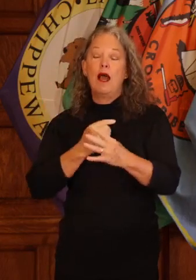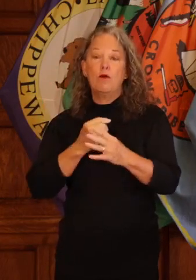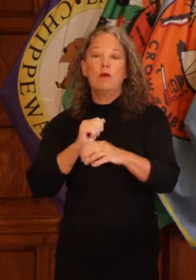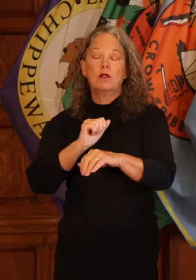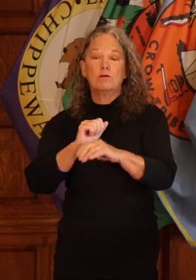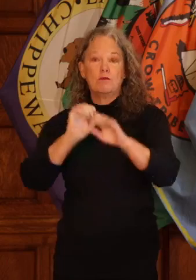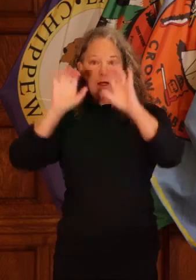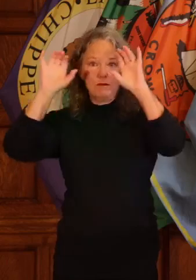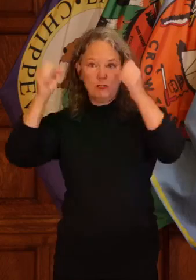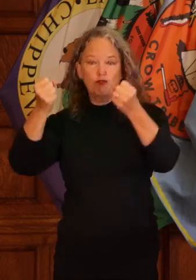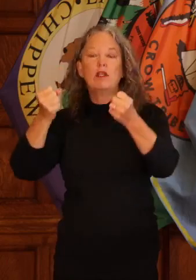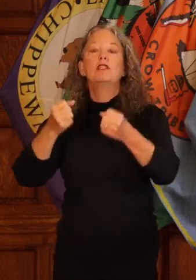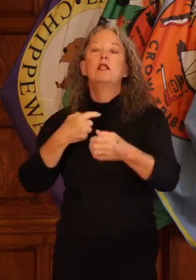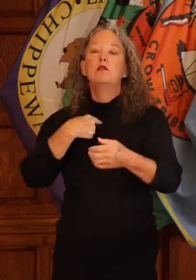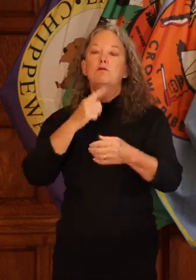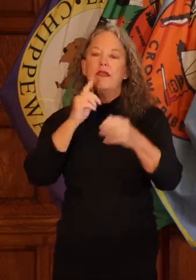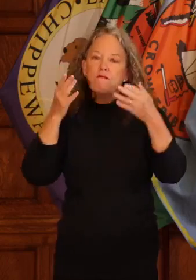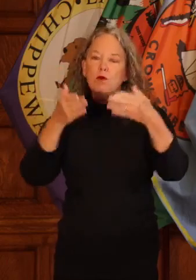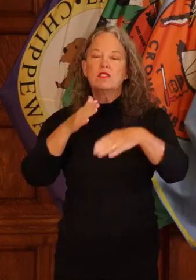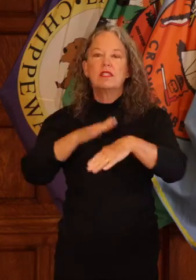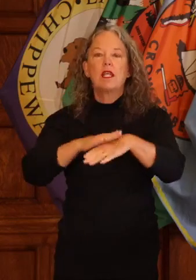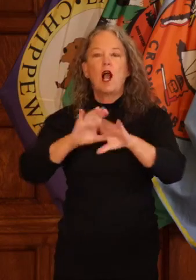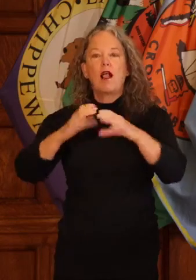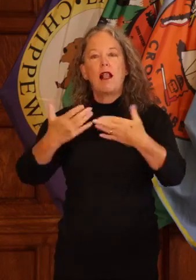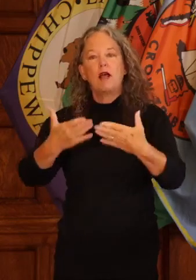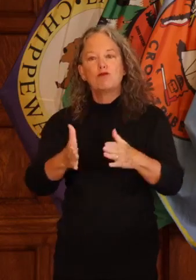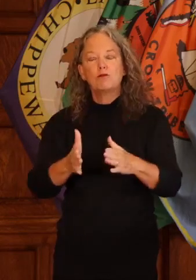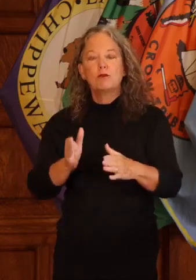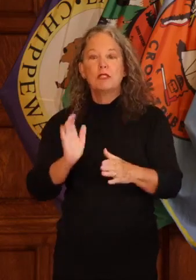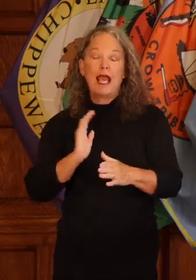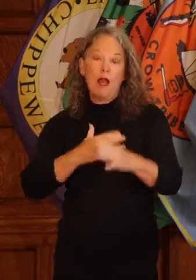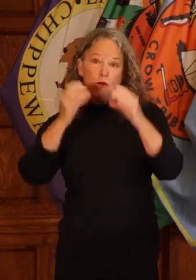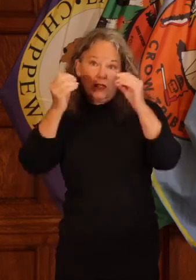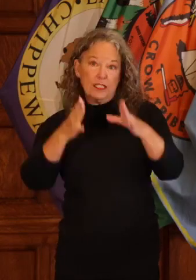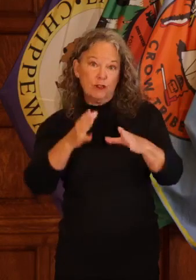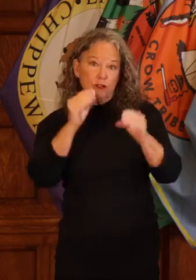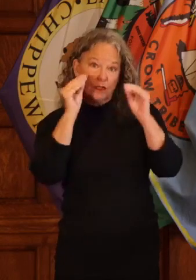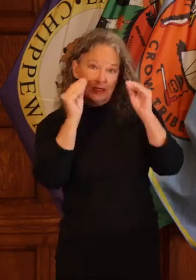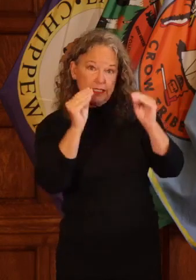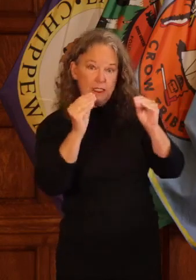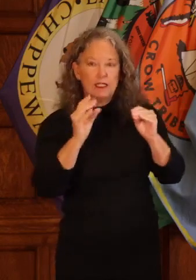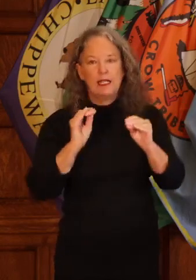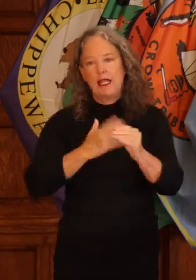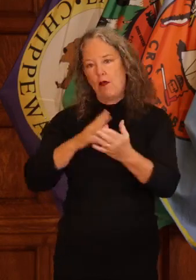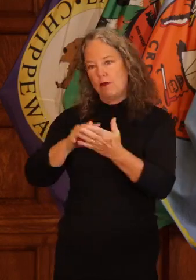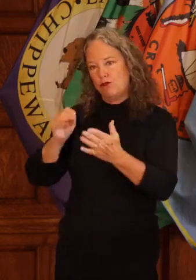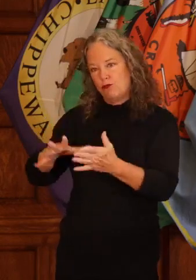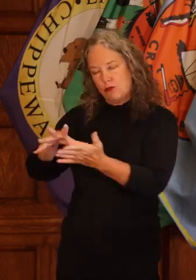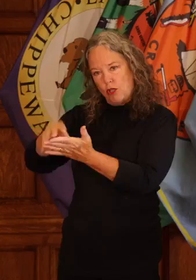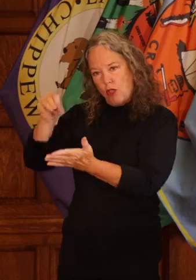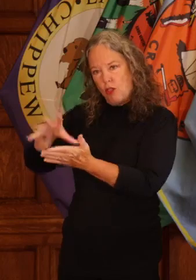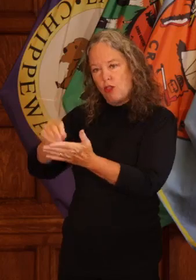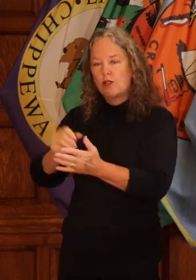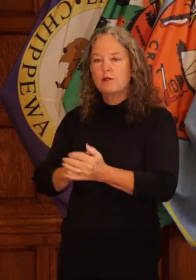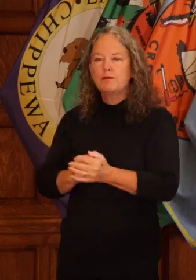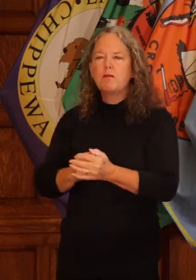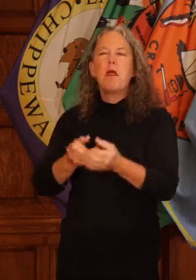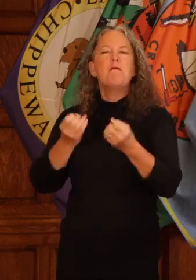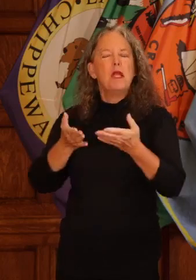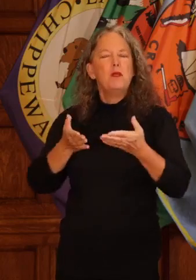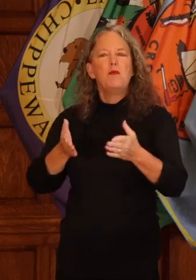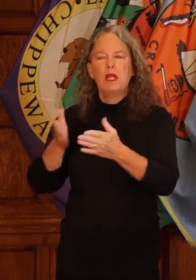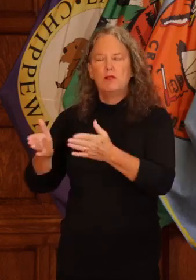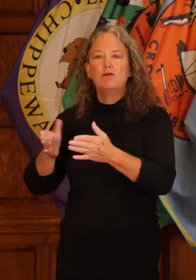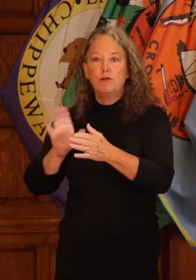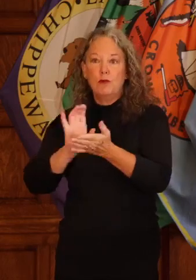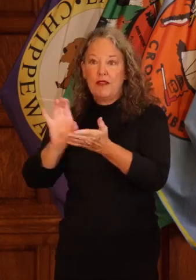investing in our classrooms, where our teachers teach and our kids learn. While there are many ways to